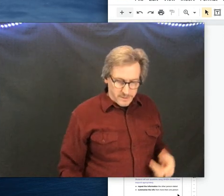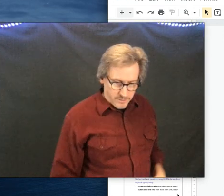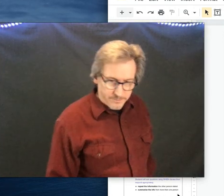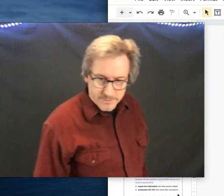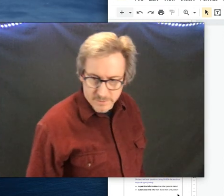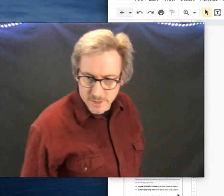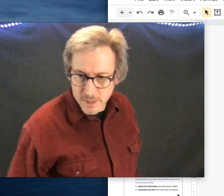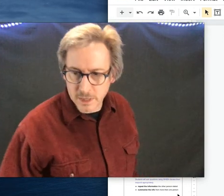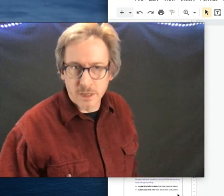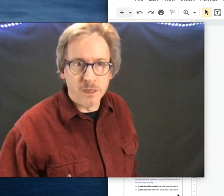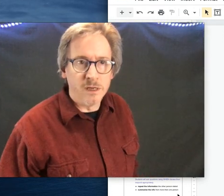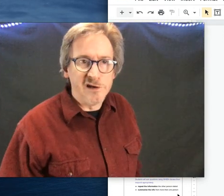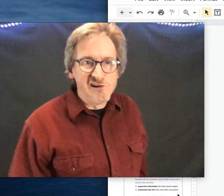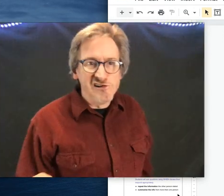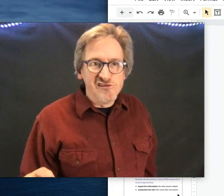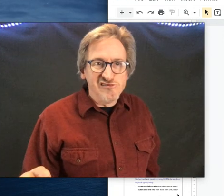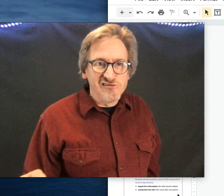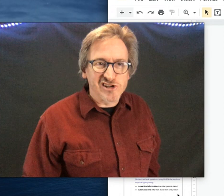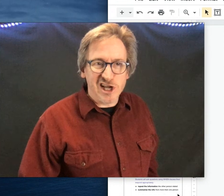I don't know.